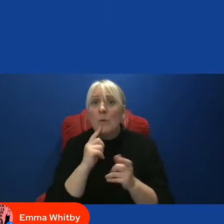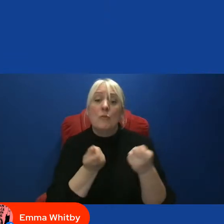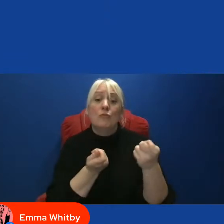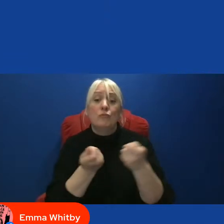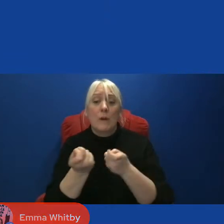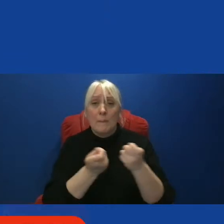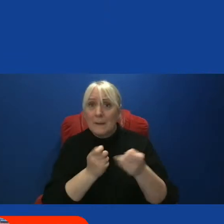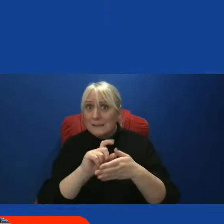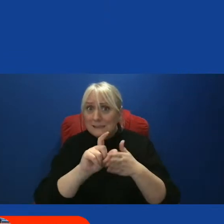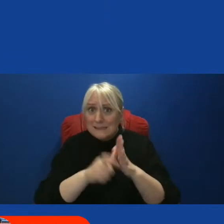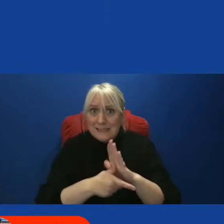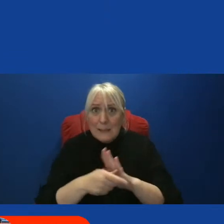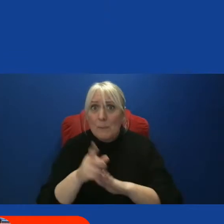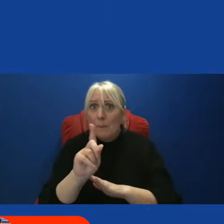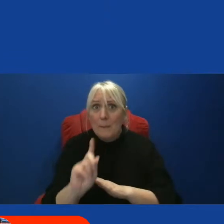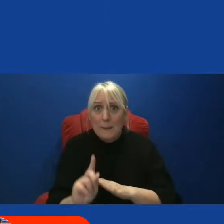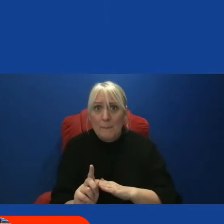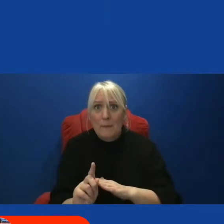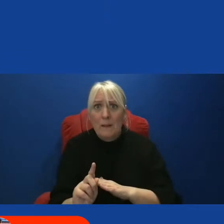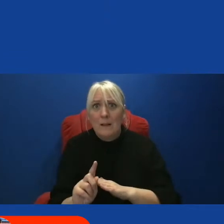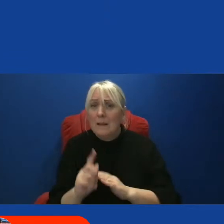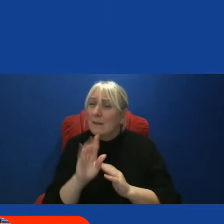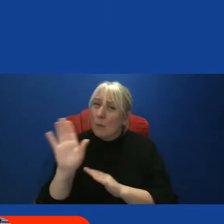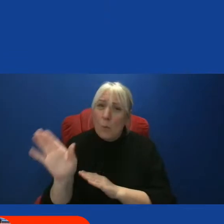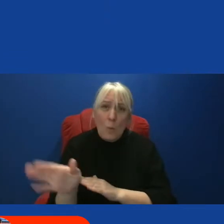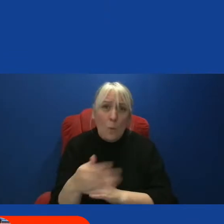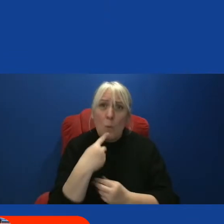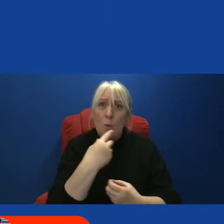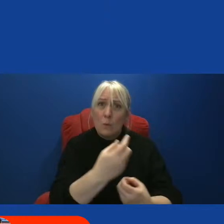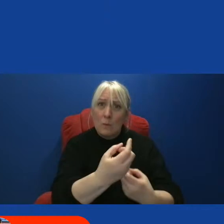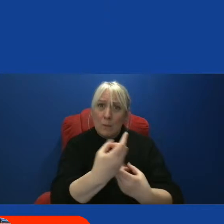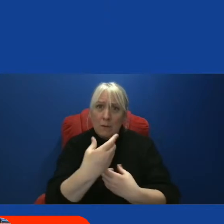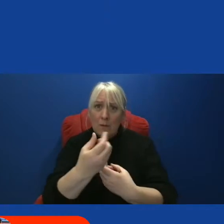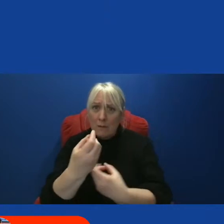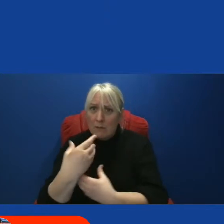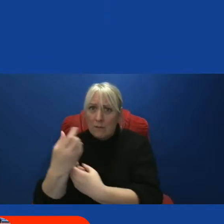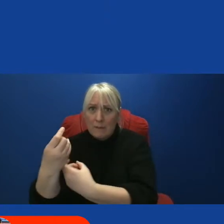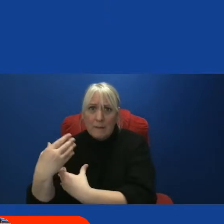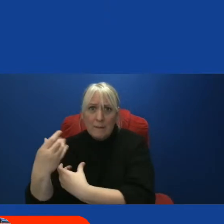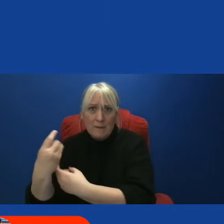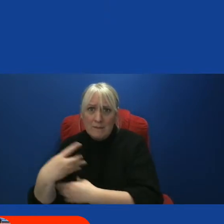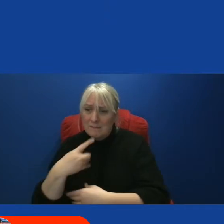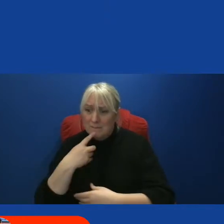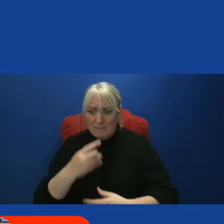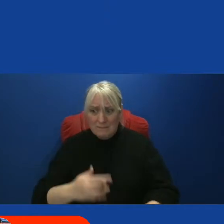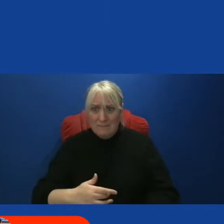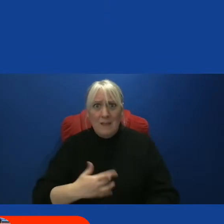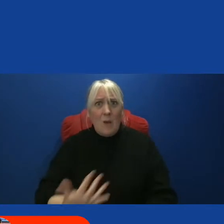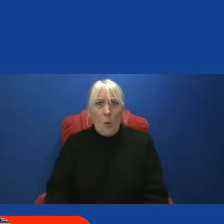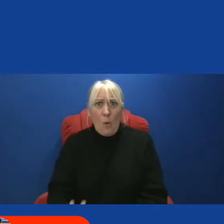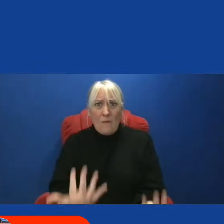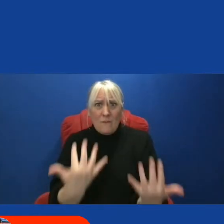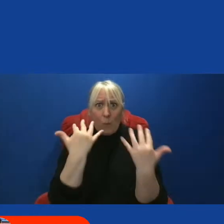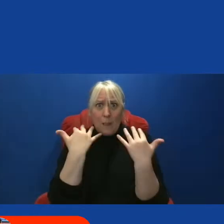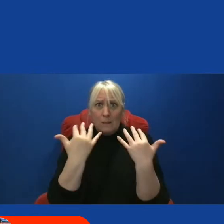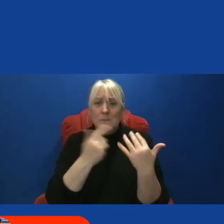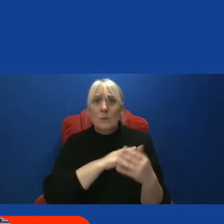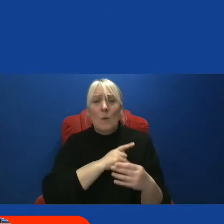disabled people, is telling us that they are overwhelmed by their